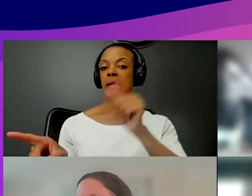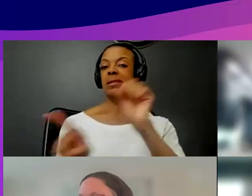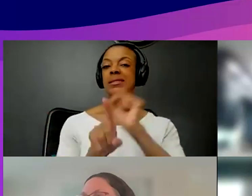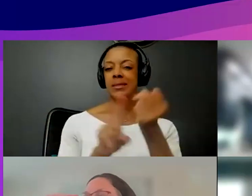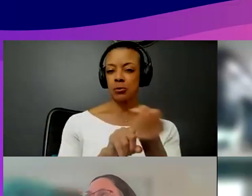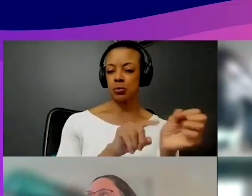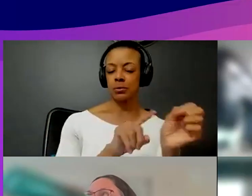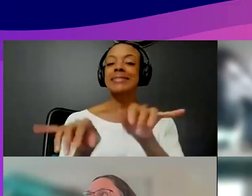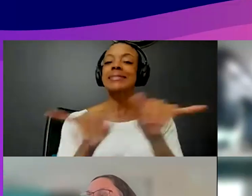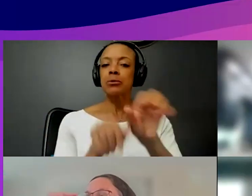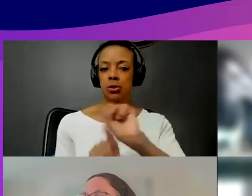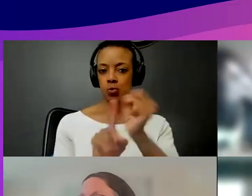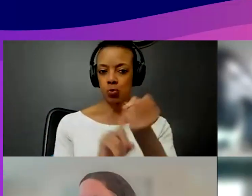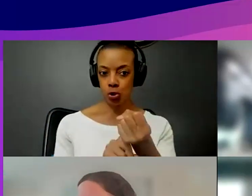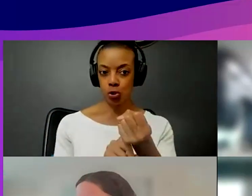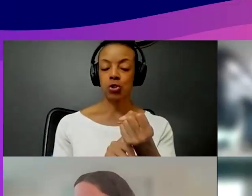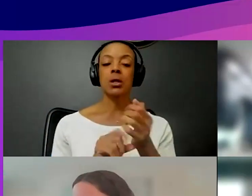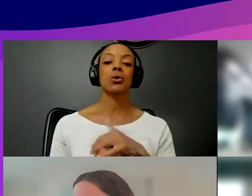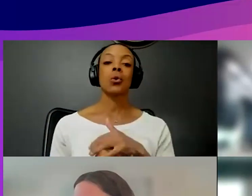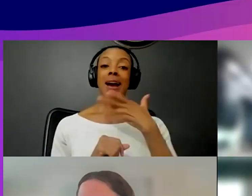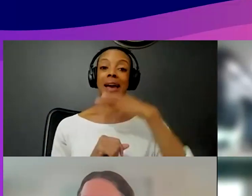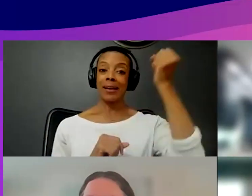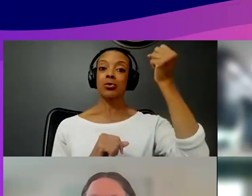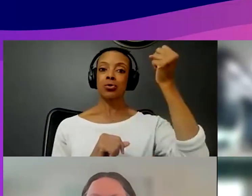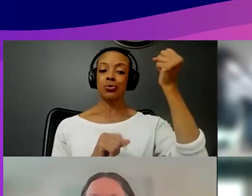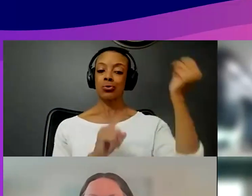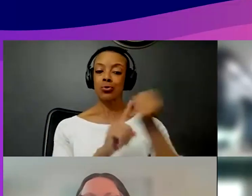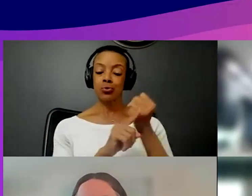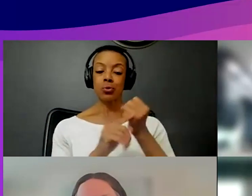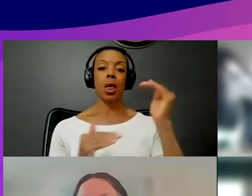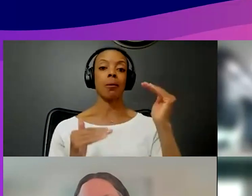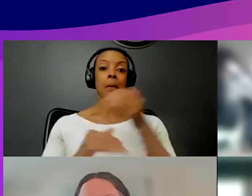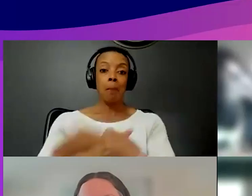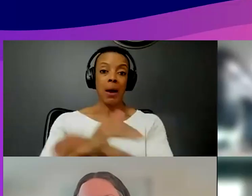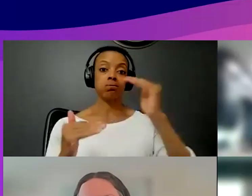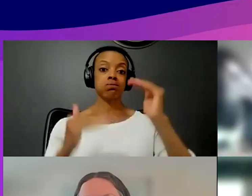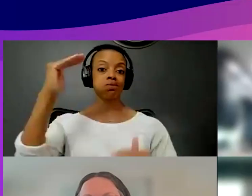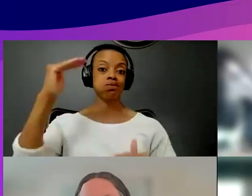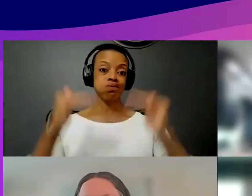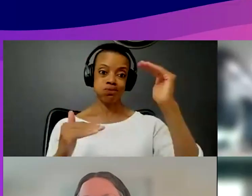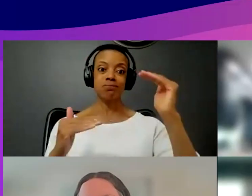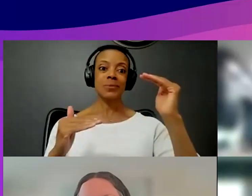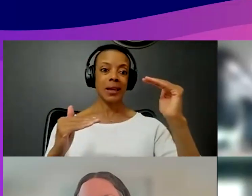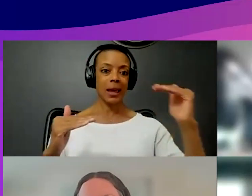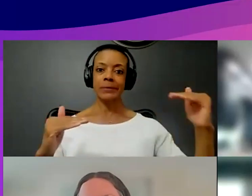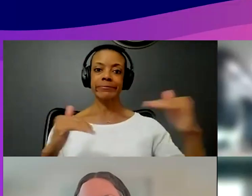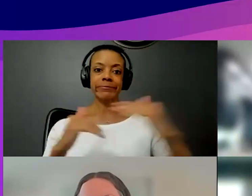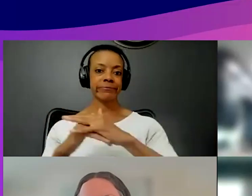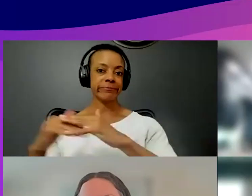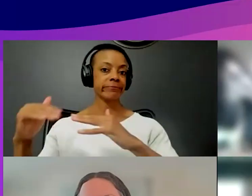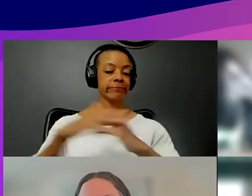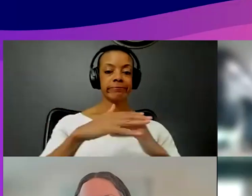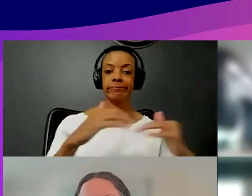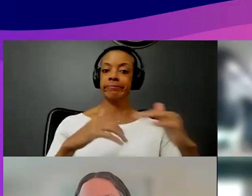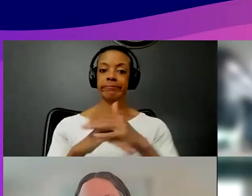I think in cases of elder mistreatment, the power imbalance and the dependency can actually move in both directions, and so one